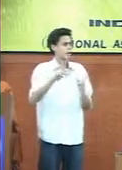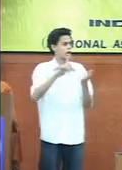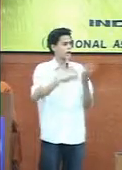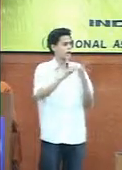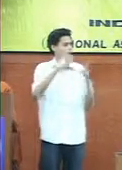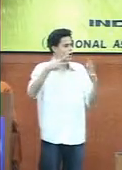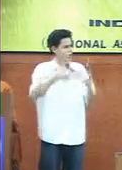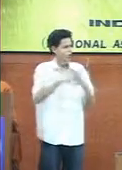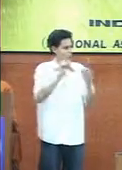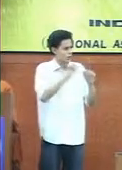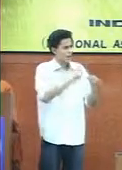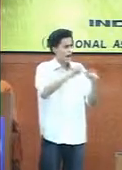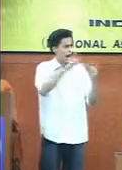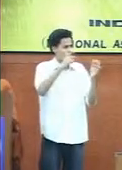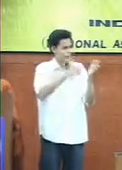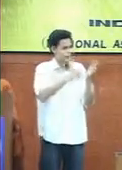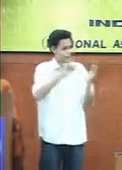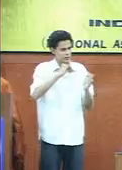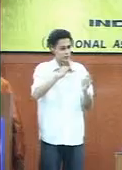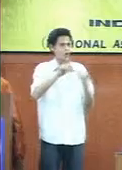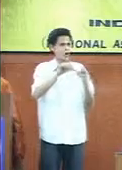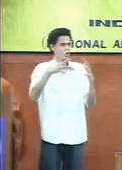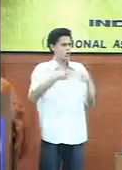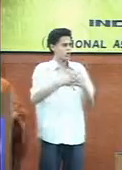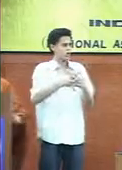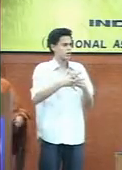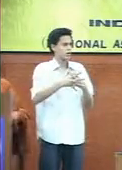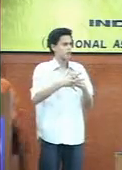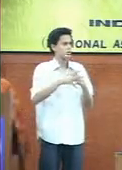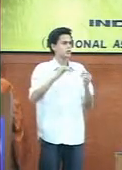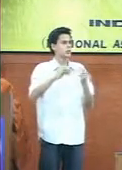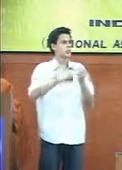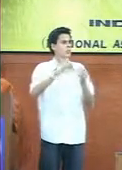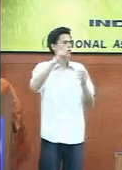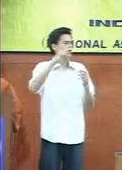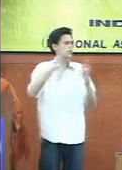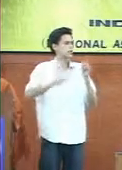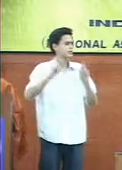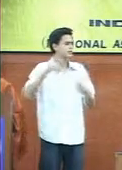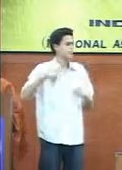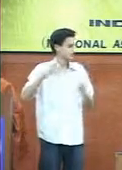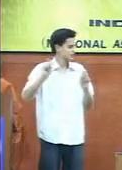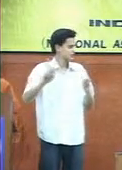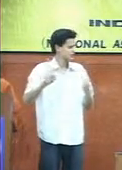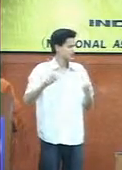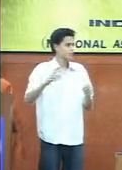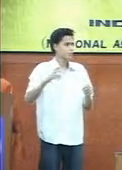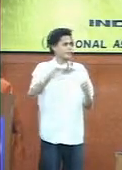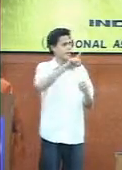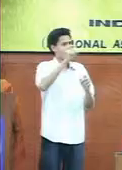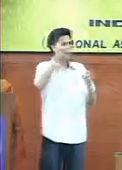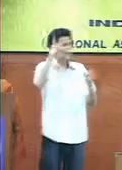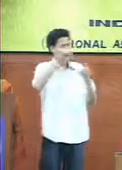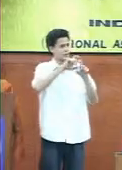law. The act is a law, and Supreme Court judges and, you know, those people understand it